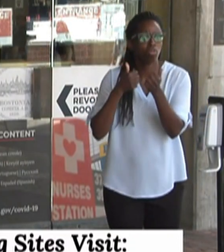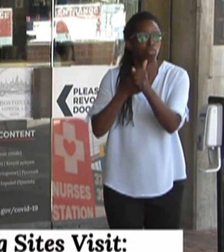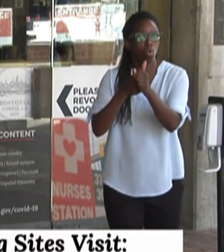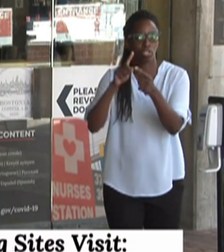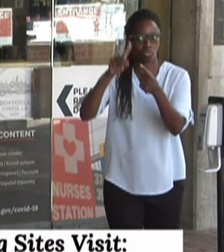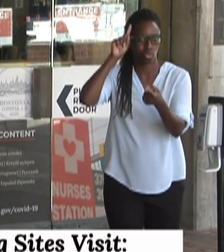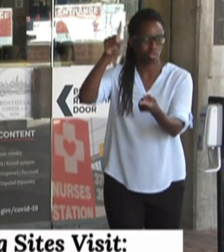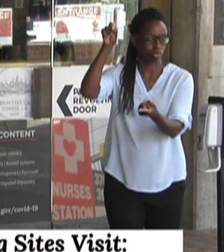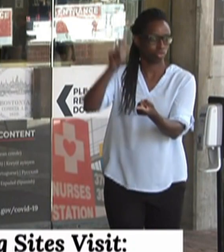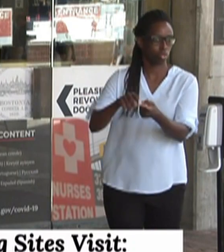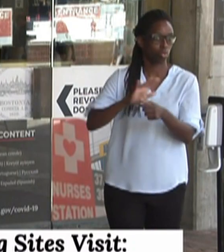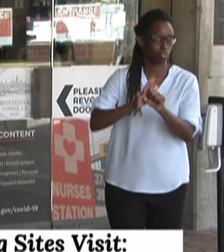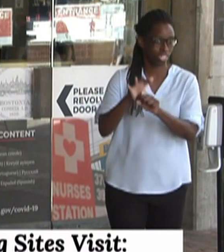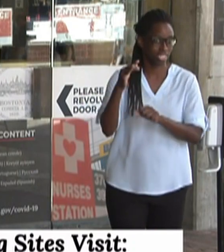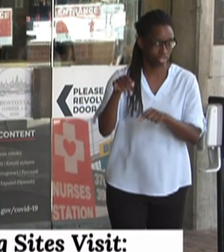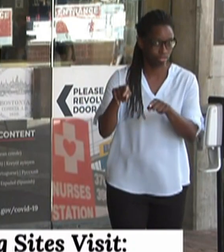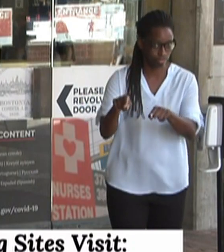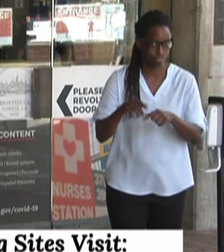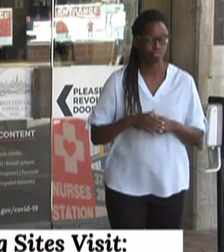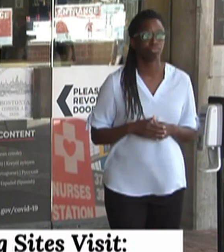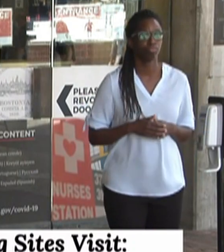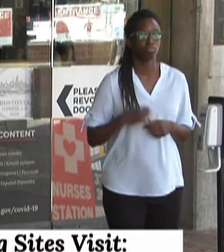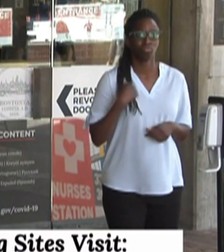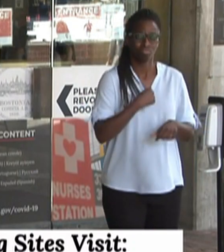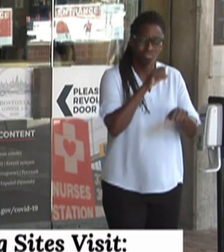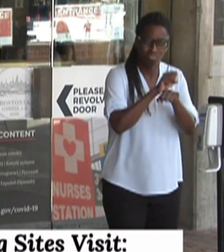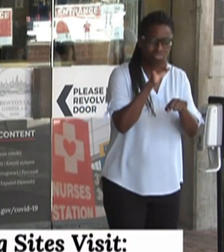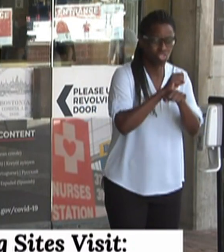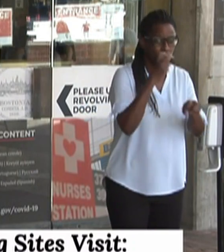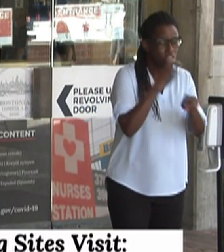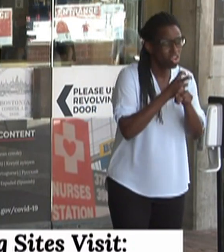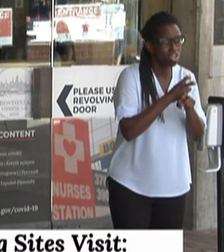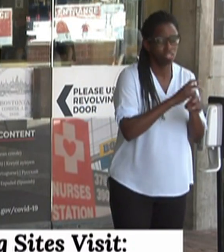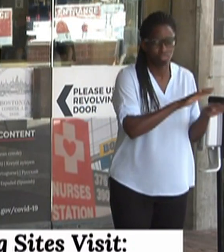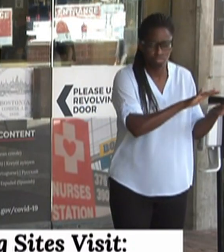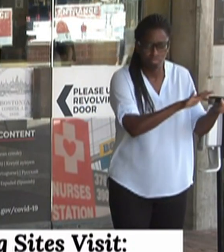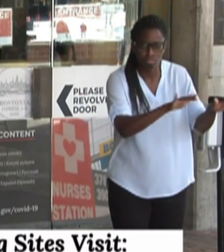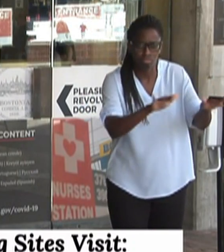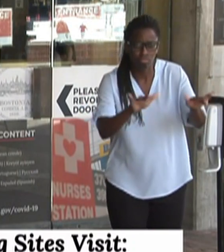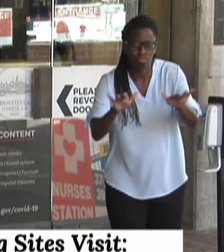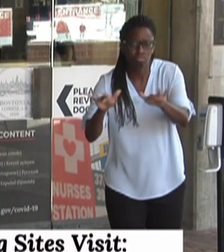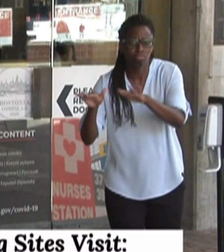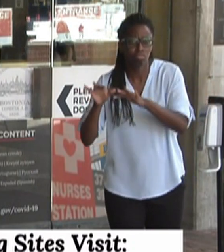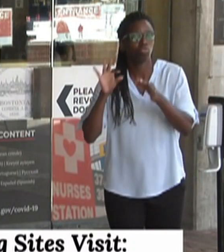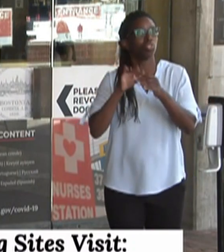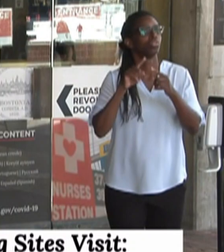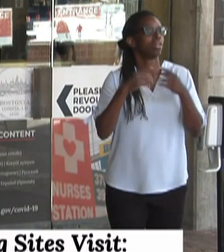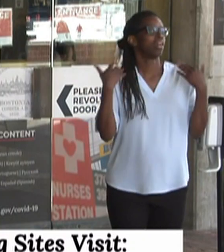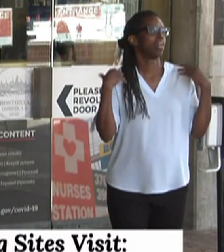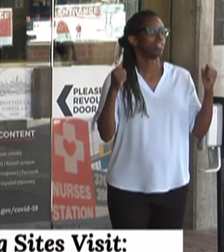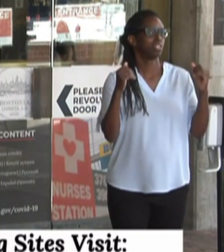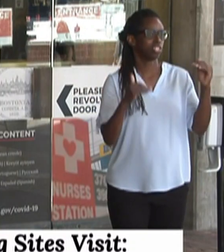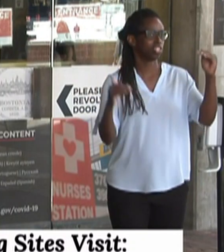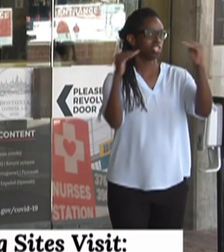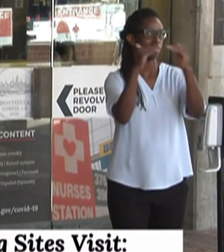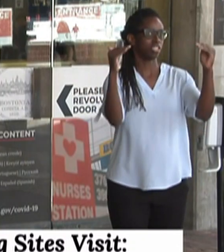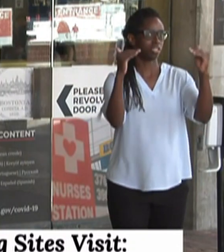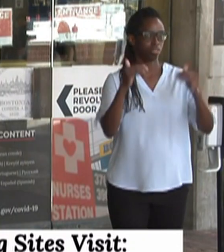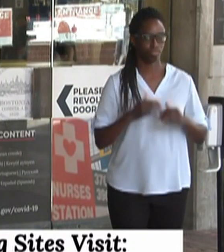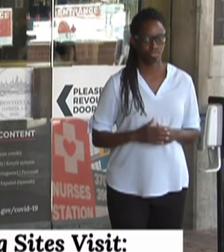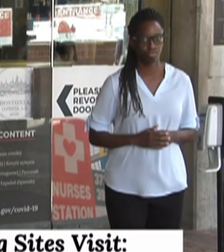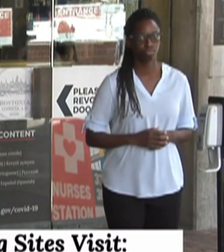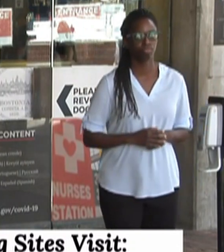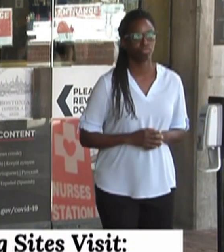been ongoing work of our COVID-19 Health and Equities Task Force, especially around racial inequities. It's been the focus of